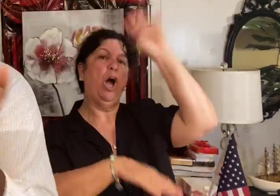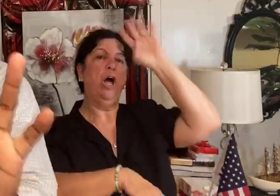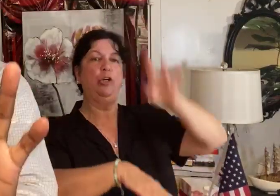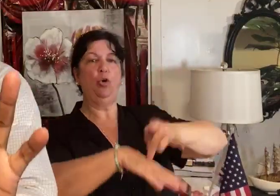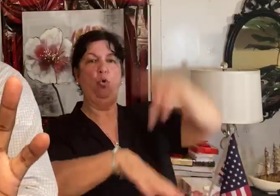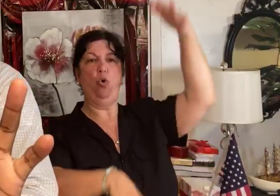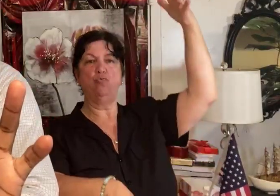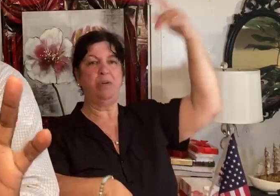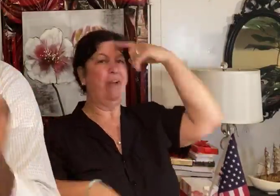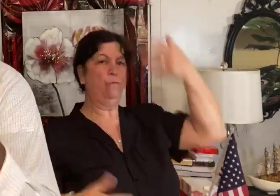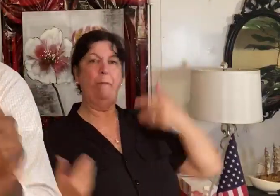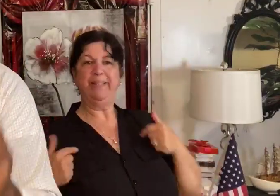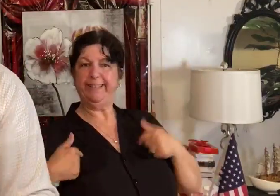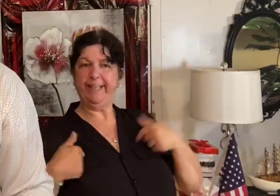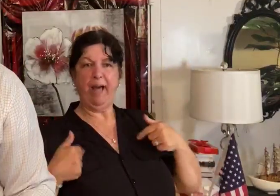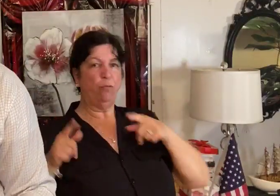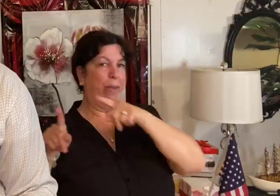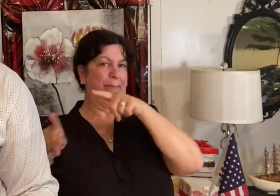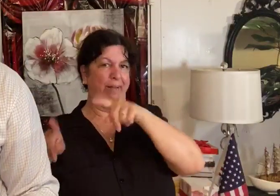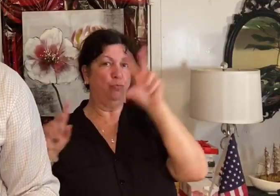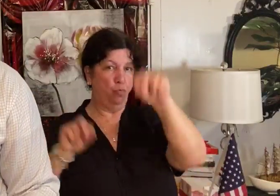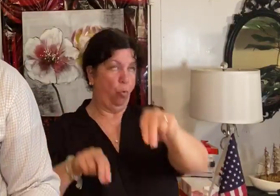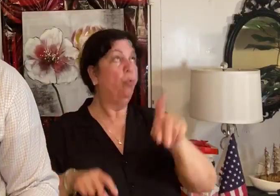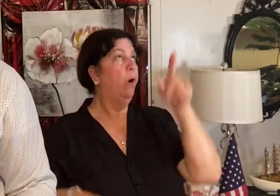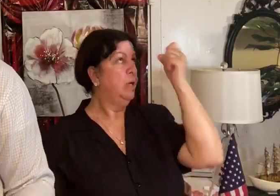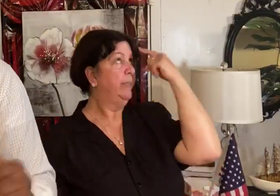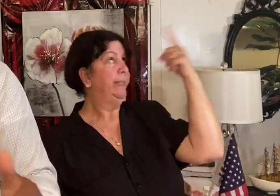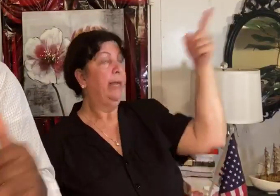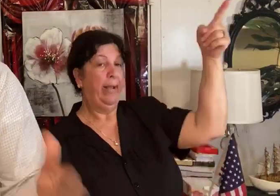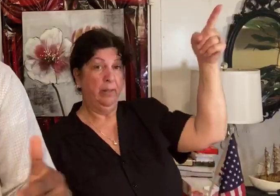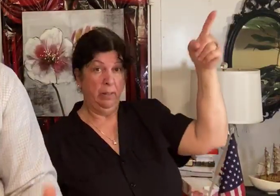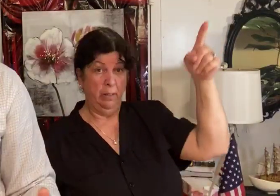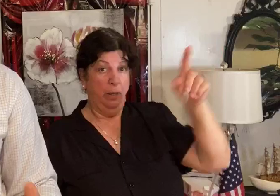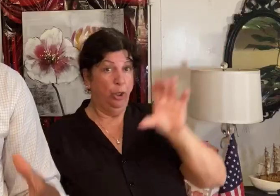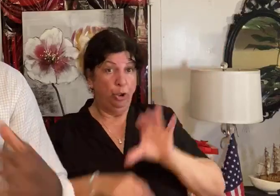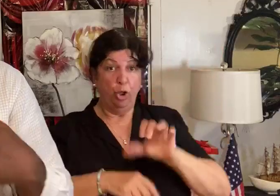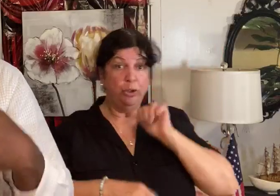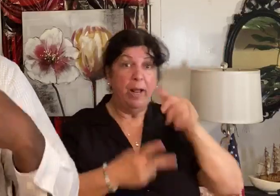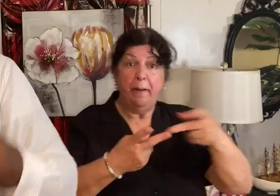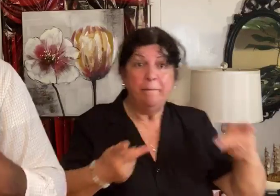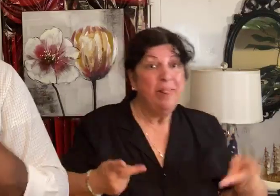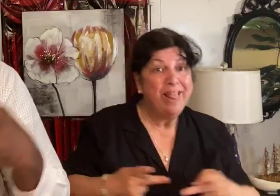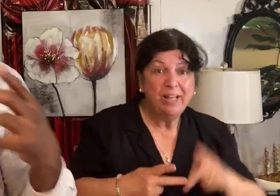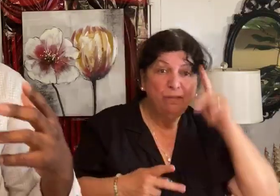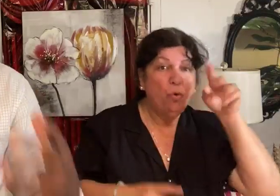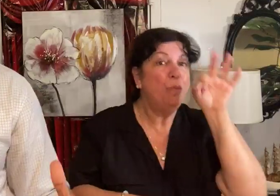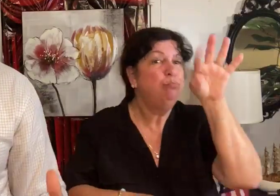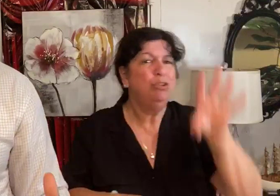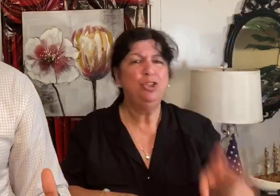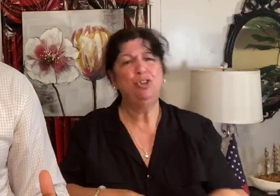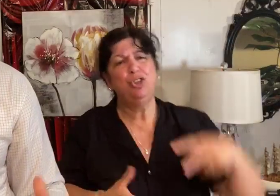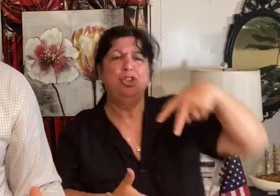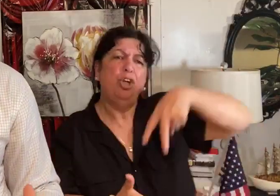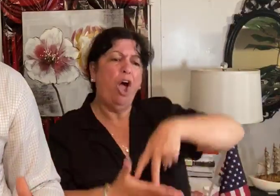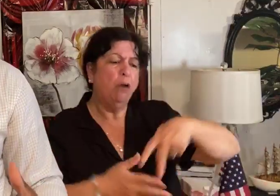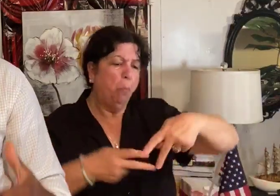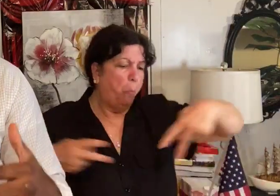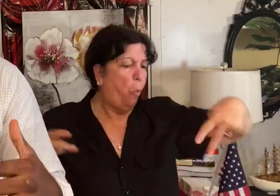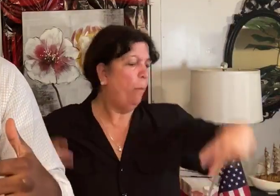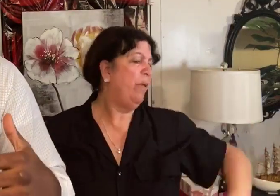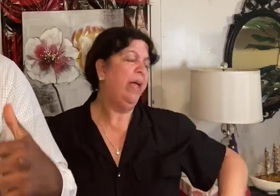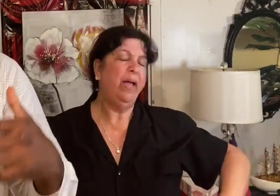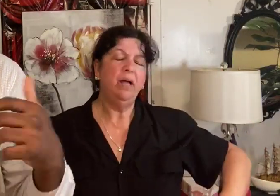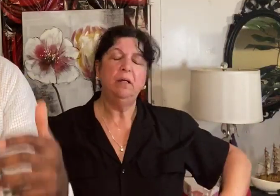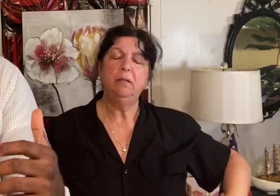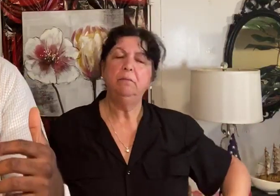the glory to ourselves. Understand that. The church is not a place for the preacher to stand up behind a pulpit